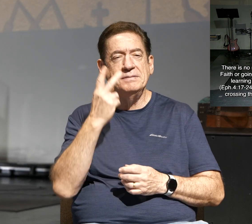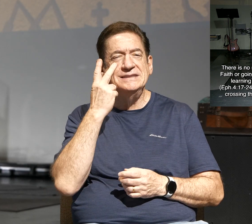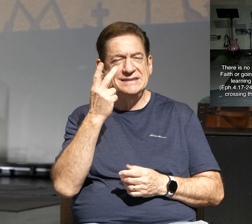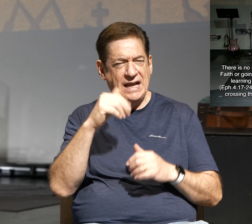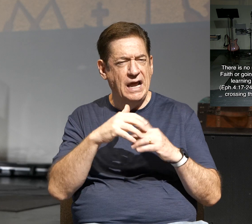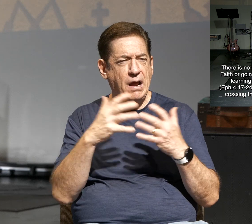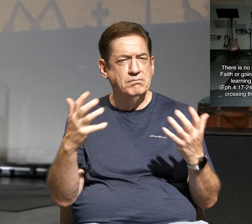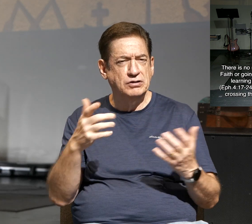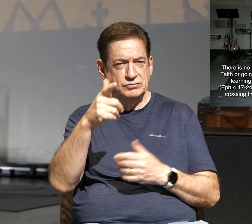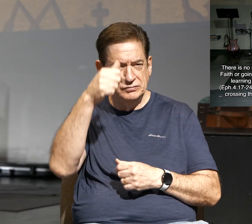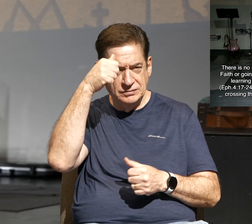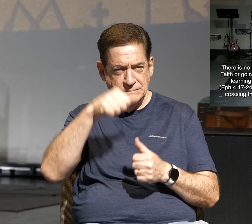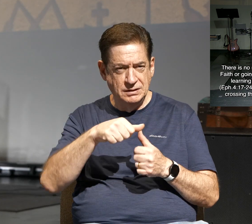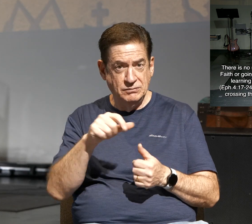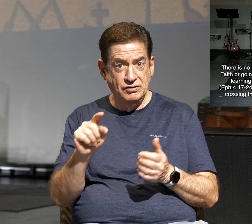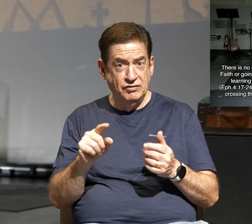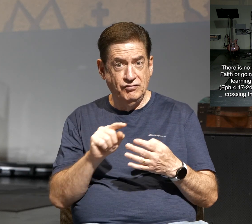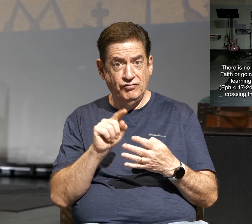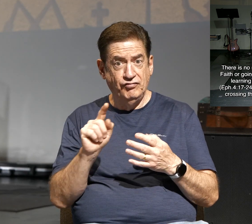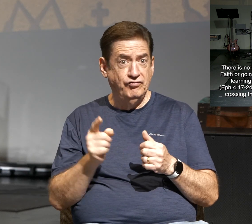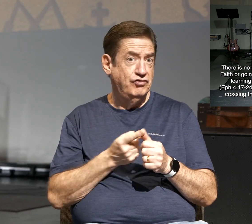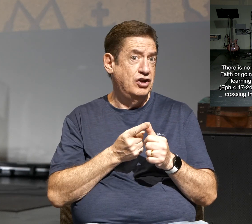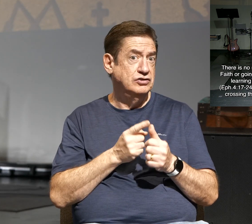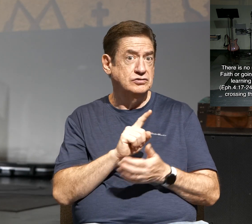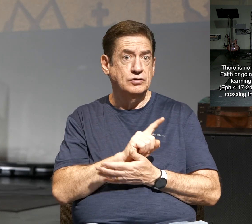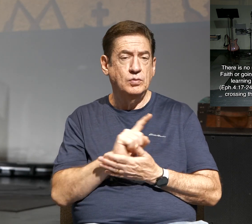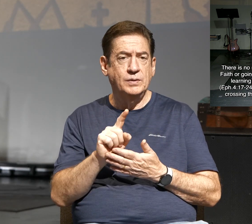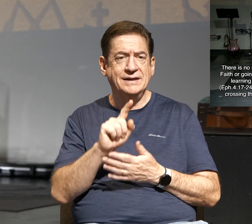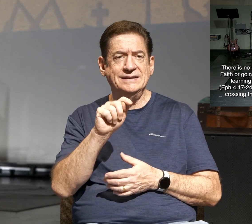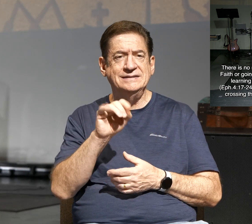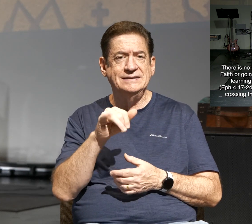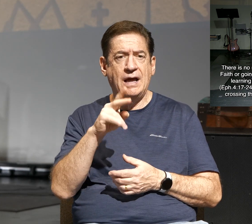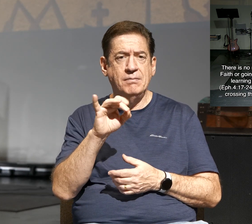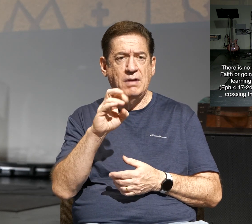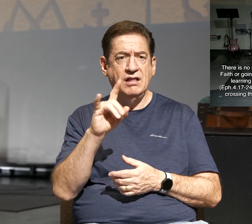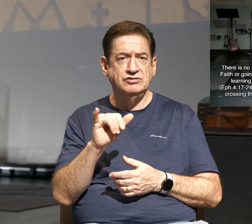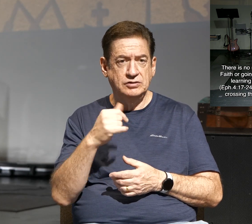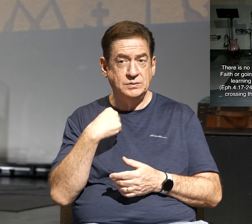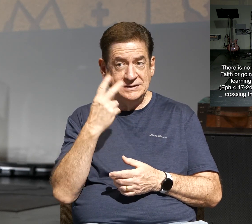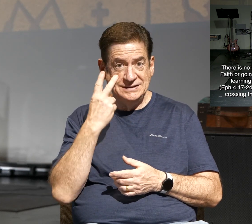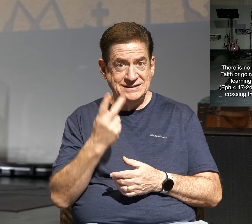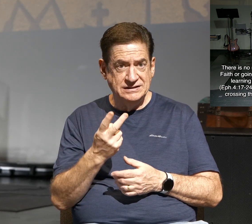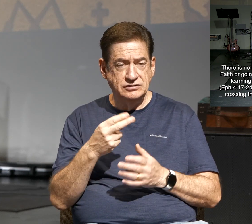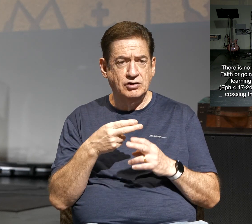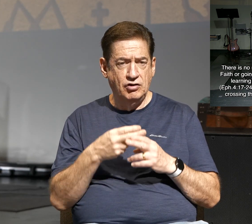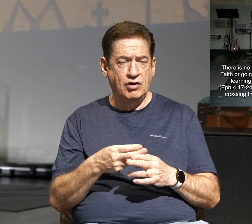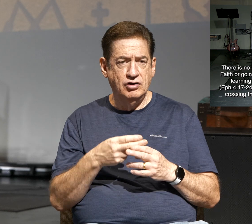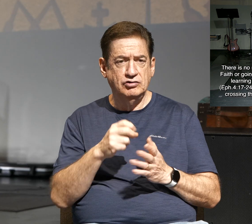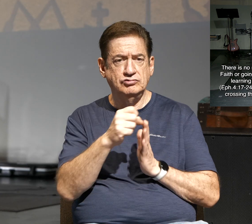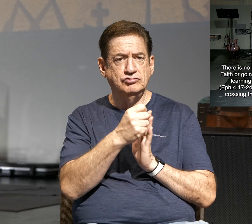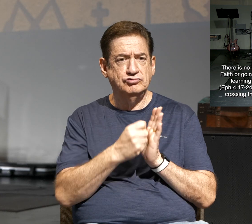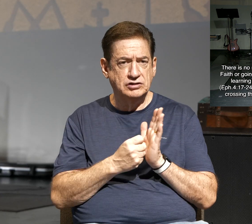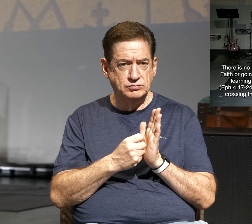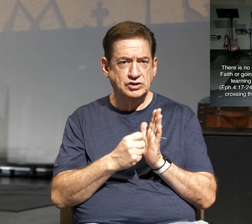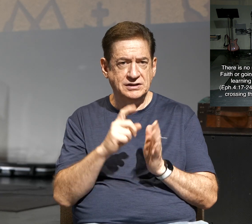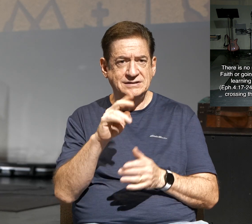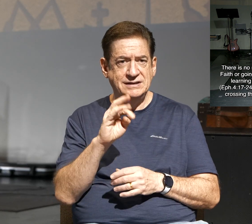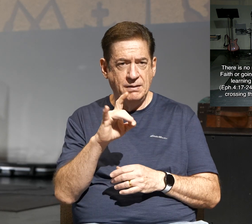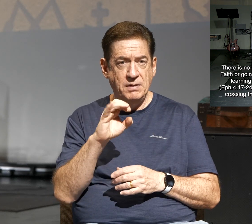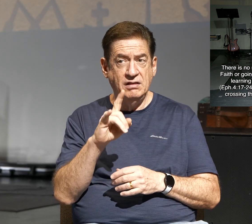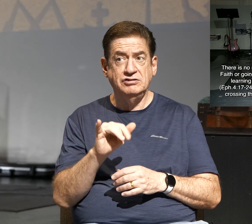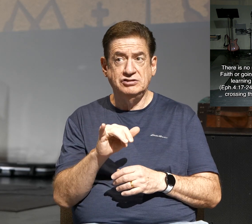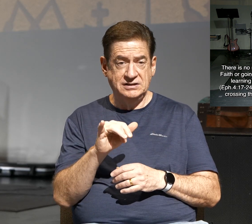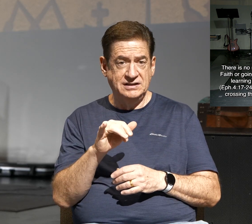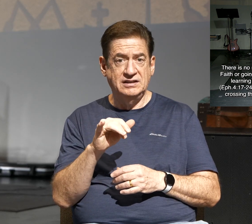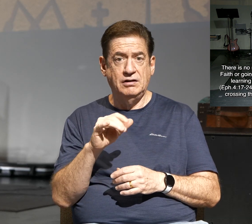you remember the first week when I talked about the typology that we see. It's called really scriptural typology. Paul writes